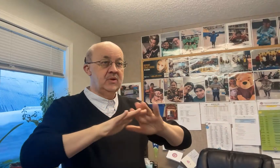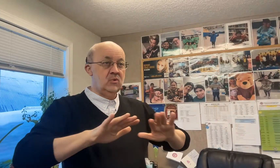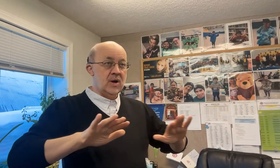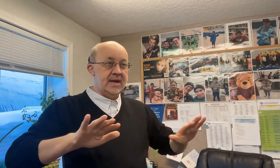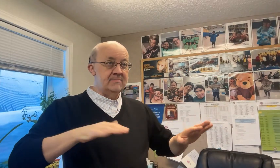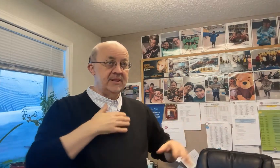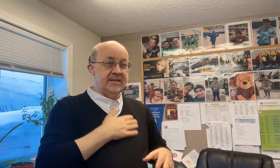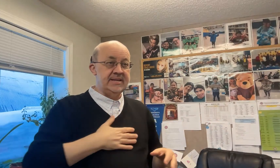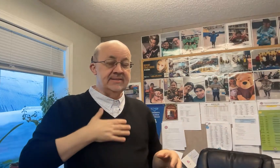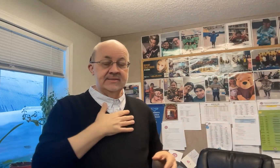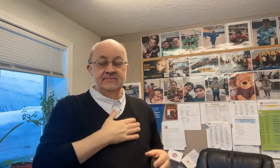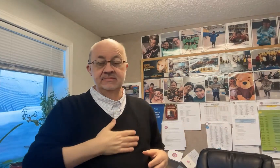quiet, please.